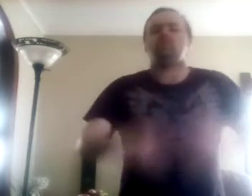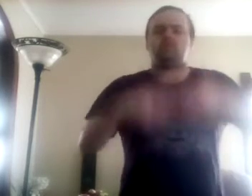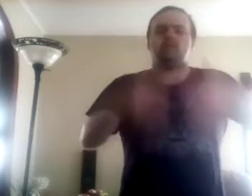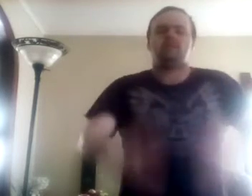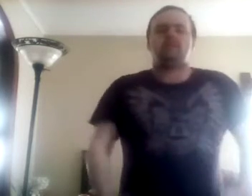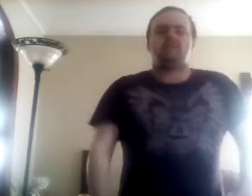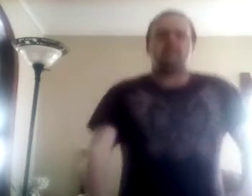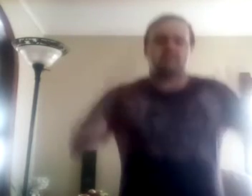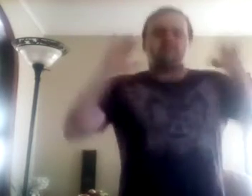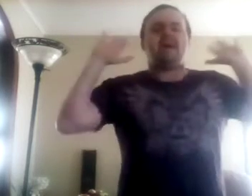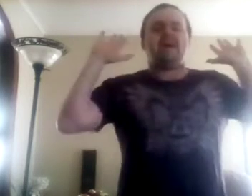say,